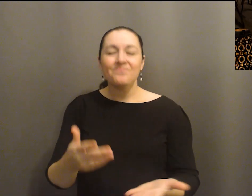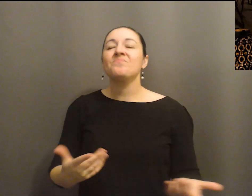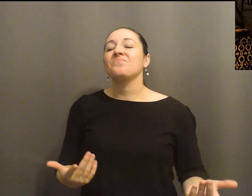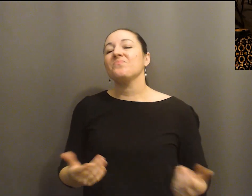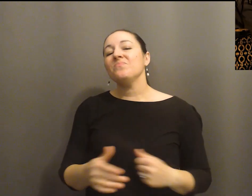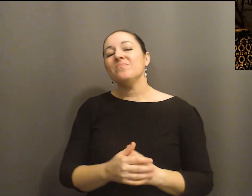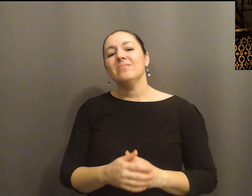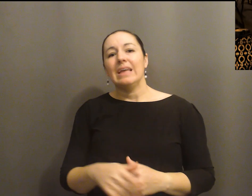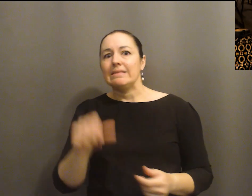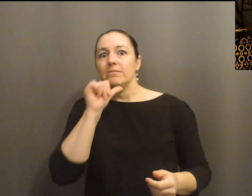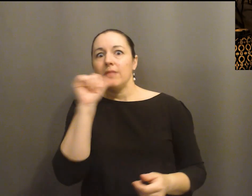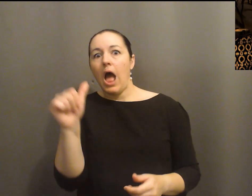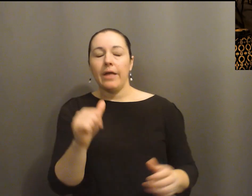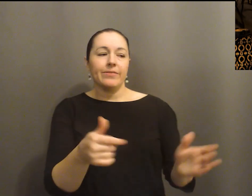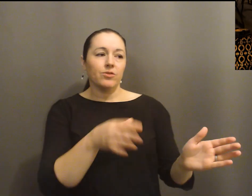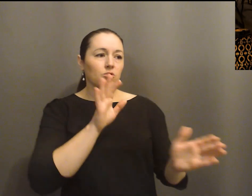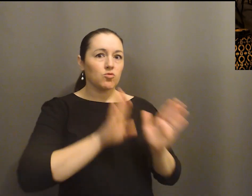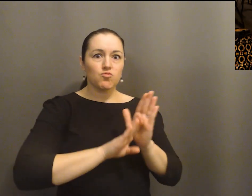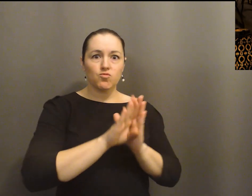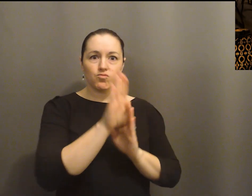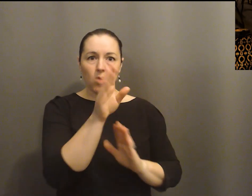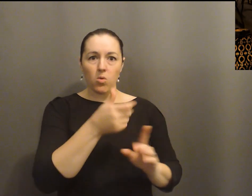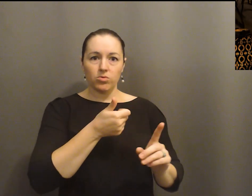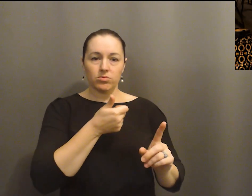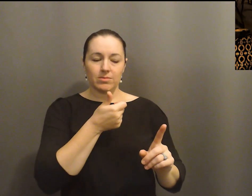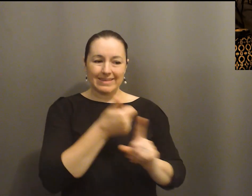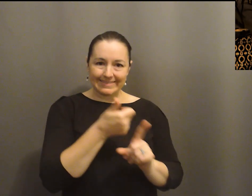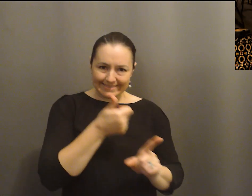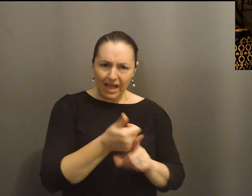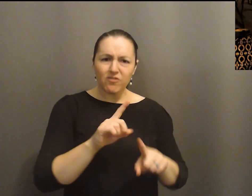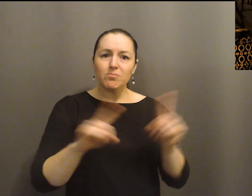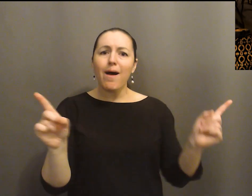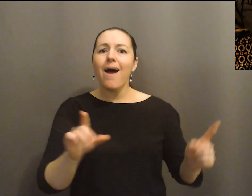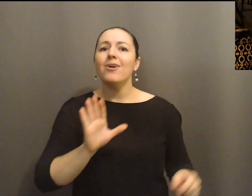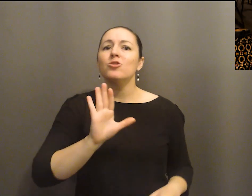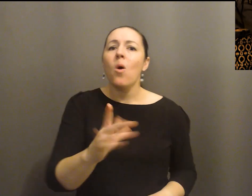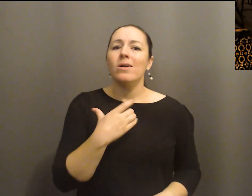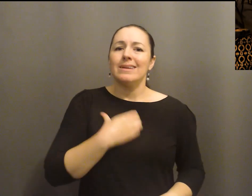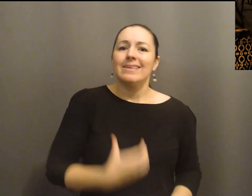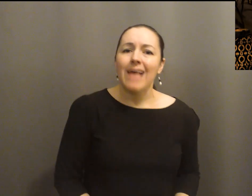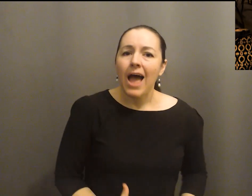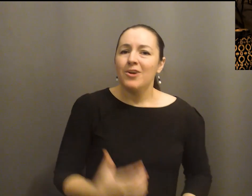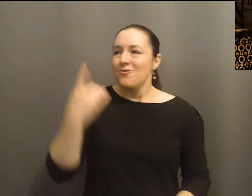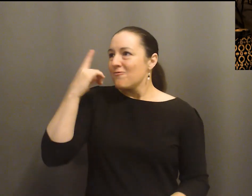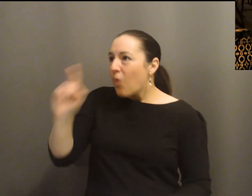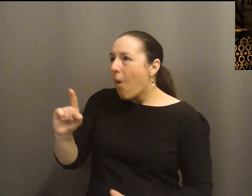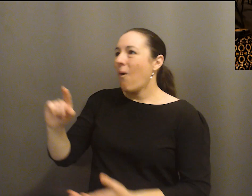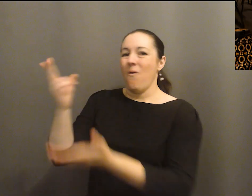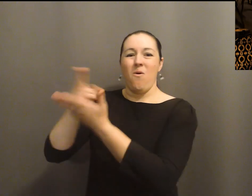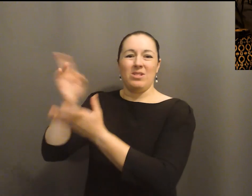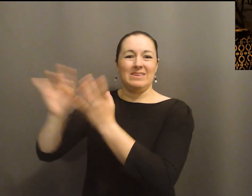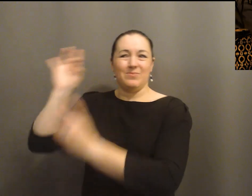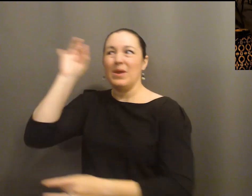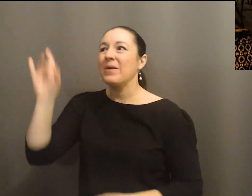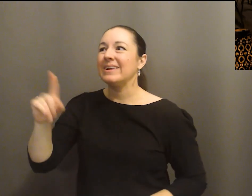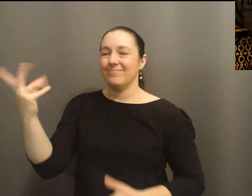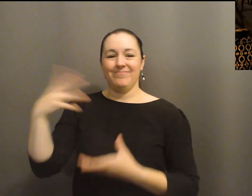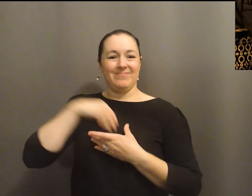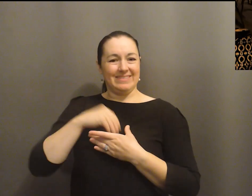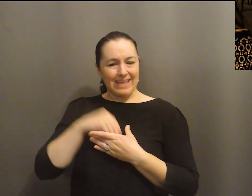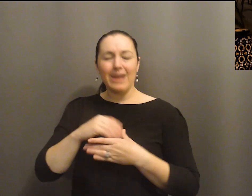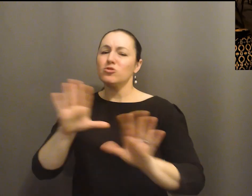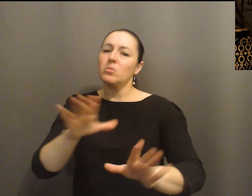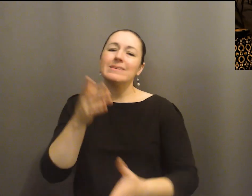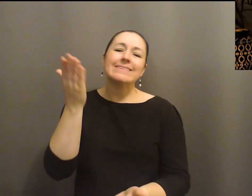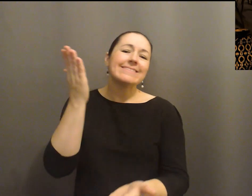the fruit Isn't how great The fruit is growing It's how great Our desire is For Holy Spirit To empower us And to grow the fruit In our lives